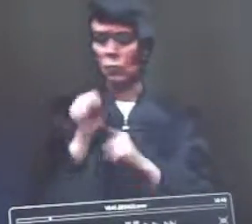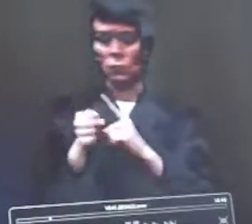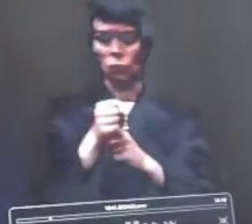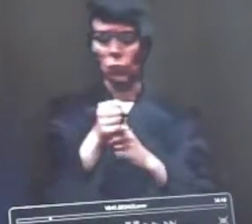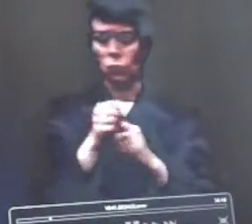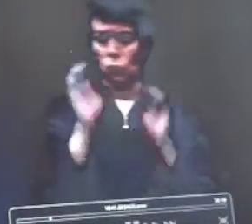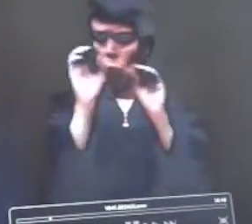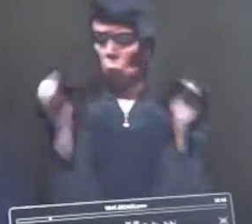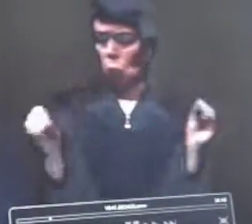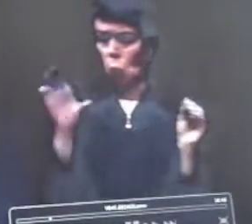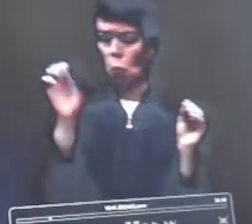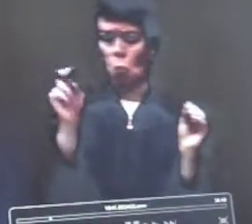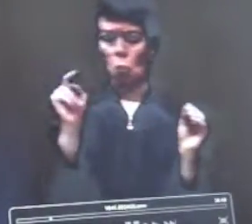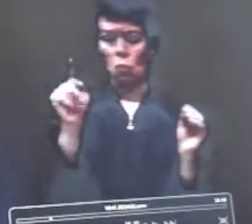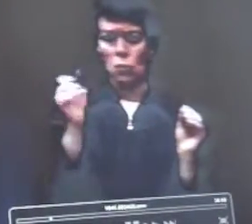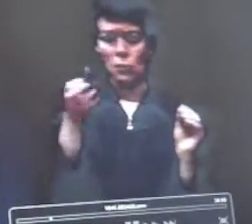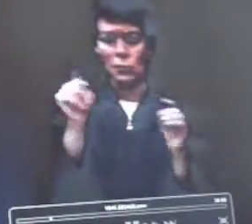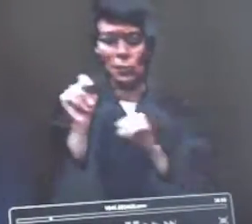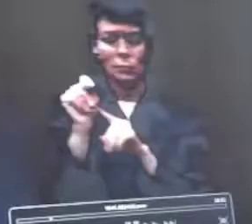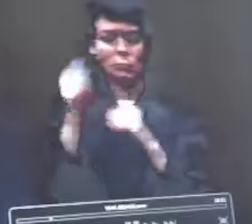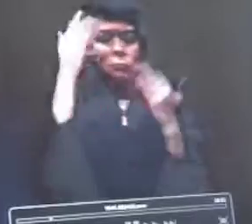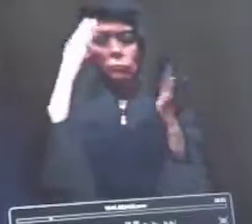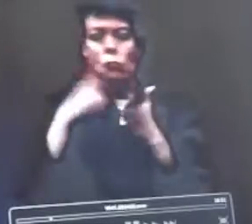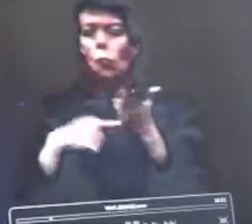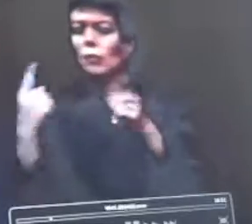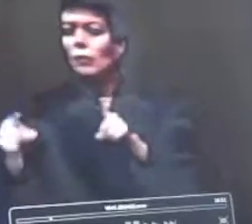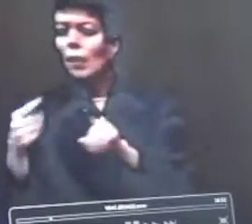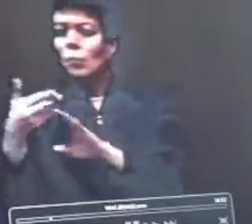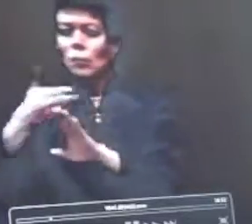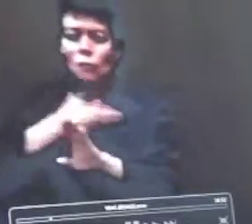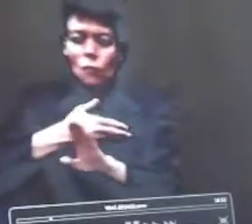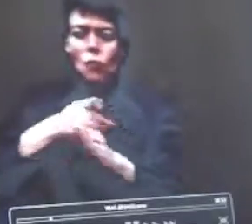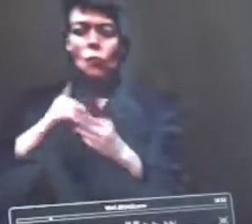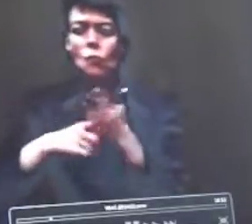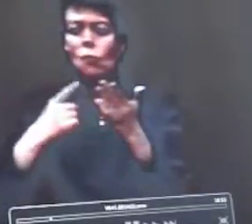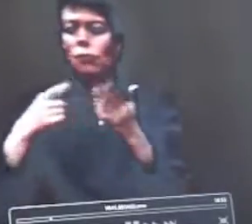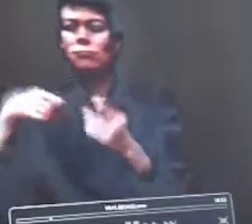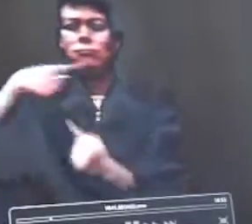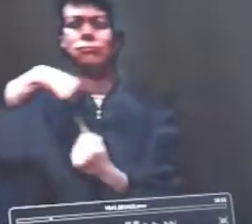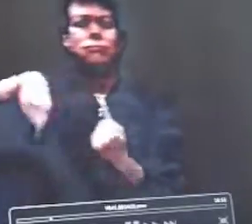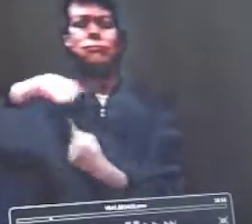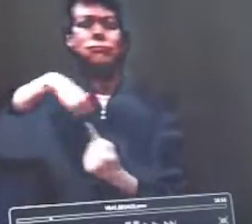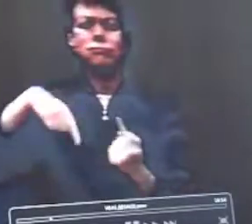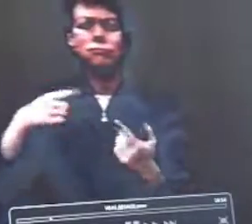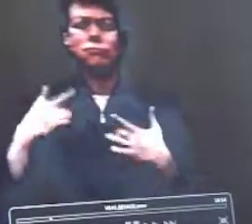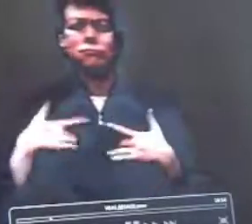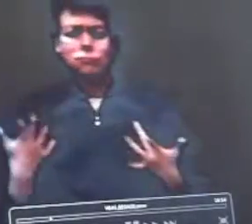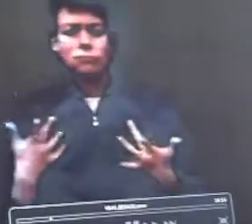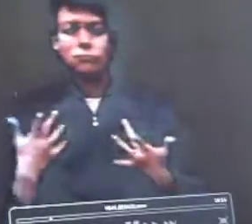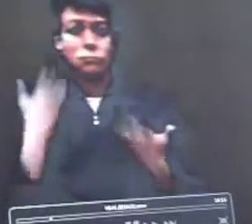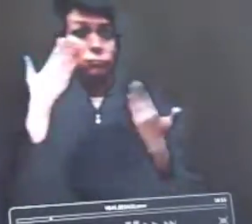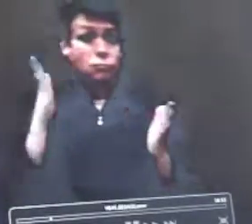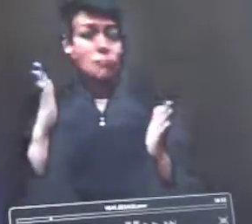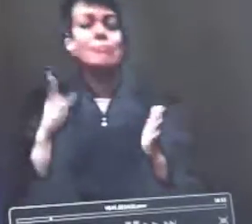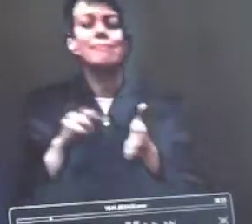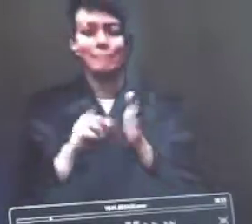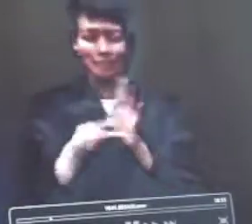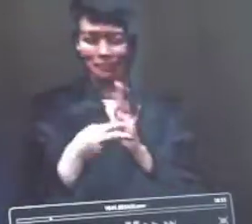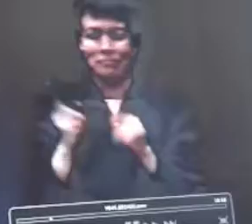Suppose an interpreter is new to a situation, there's no context, there's no information about what's occurred before or after what the